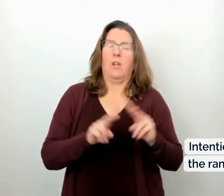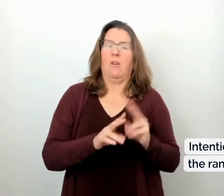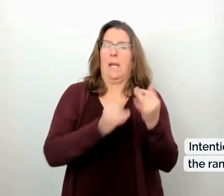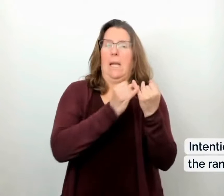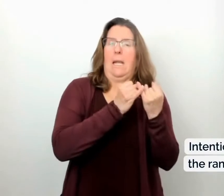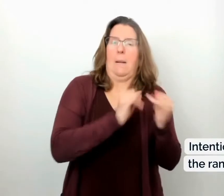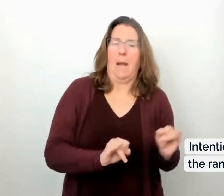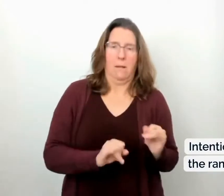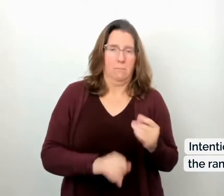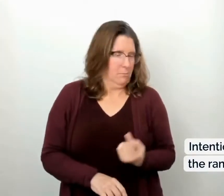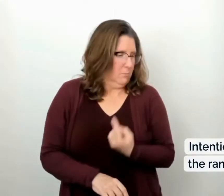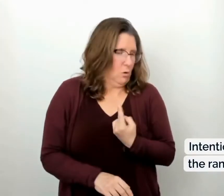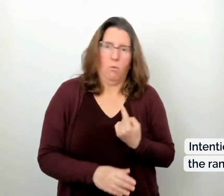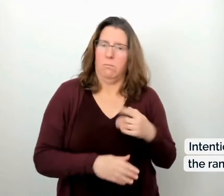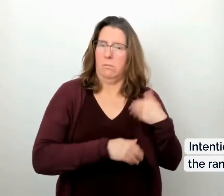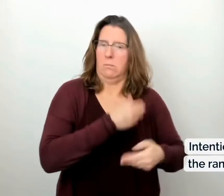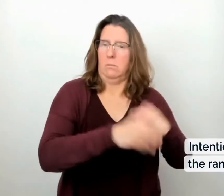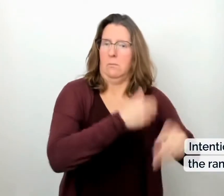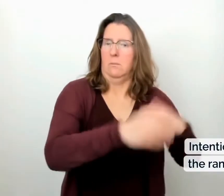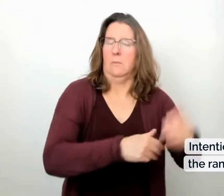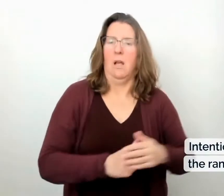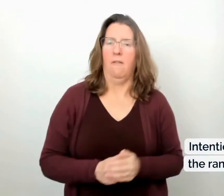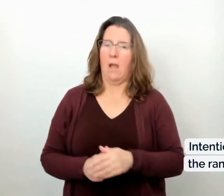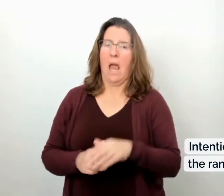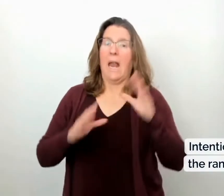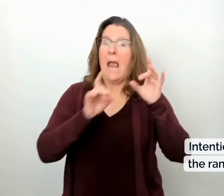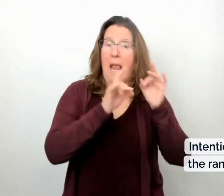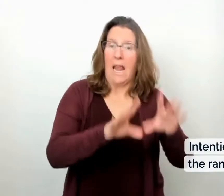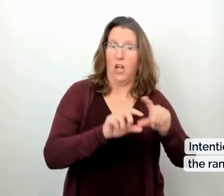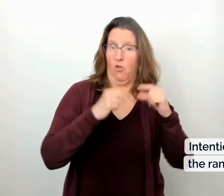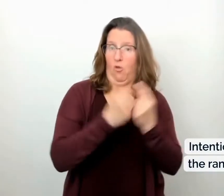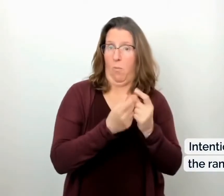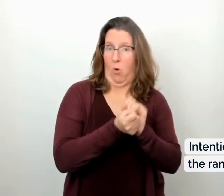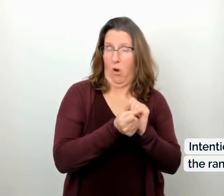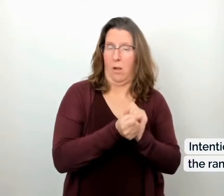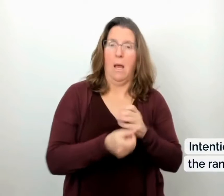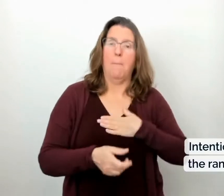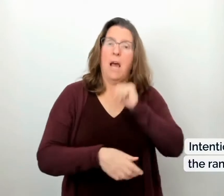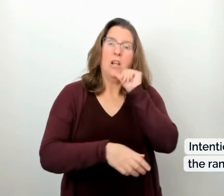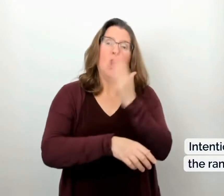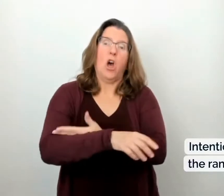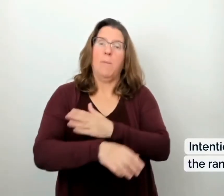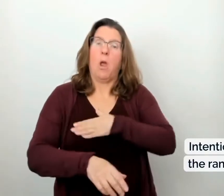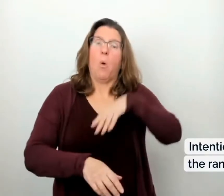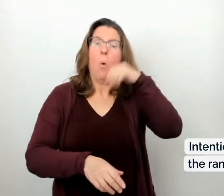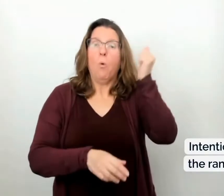You'll have students who are independent learners that hate group work. That was my oldest